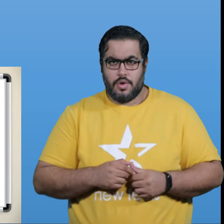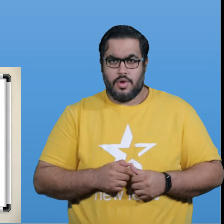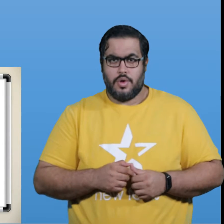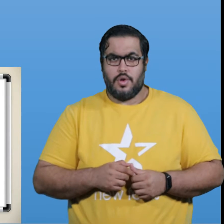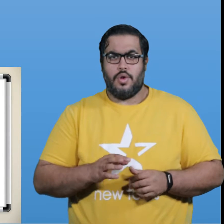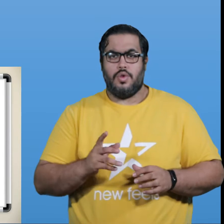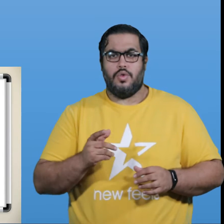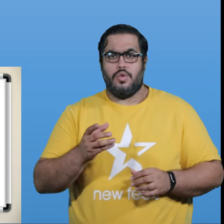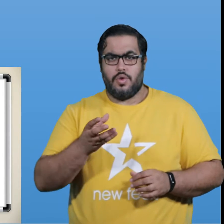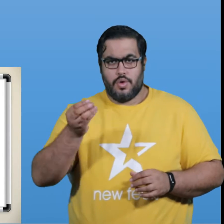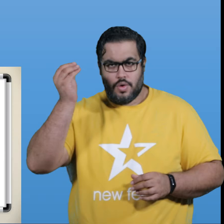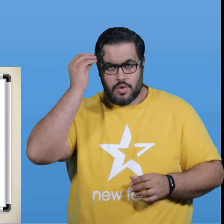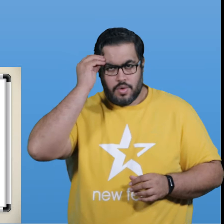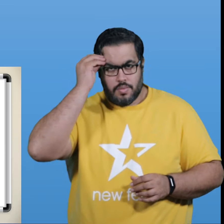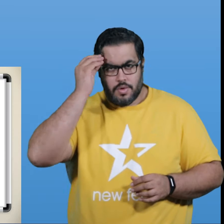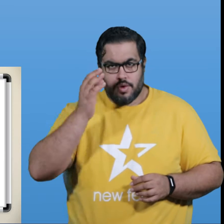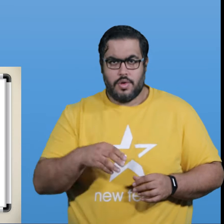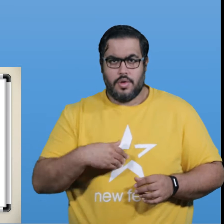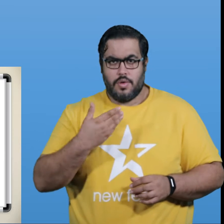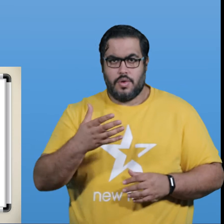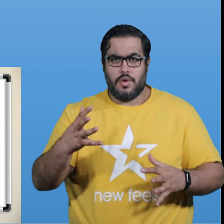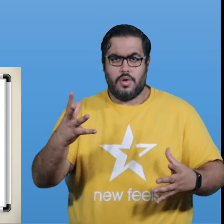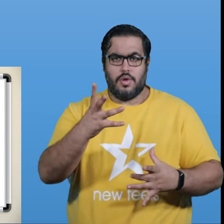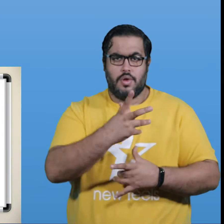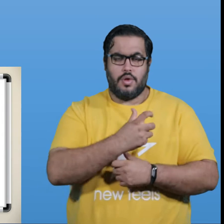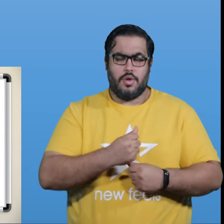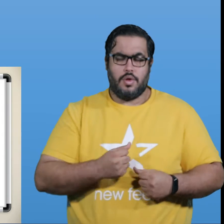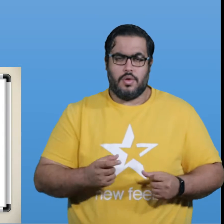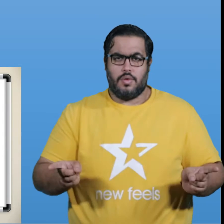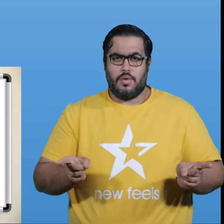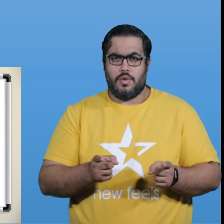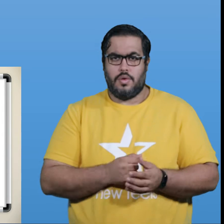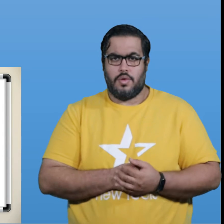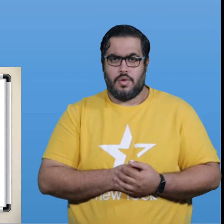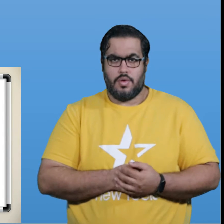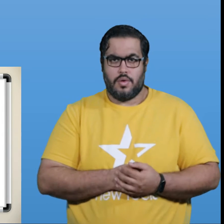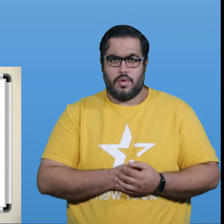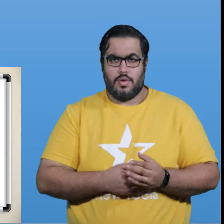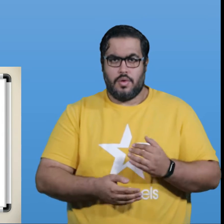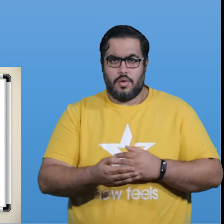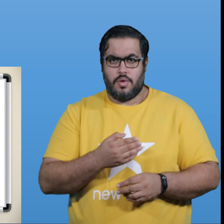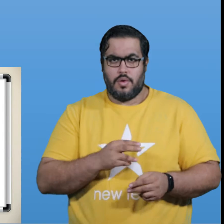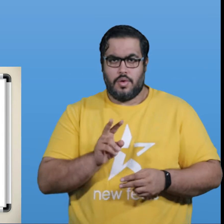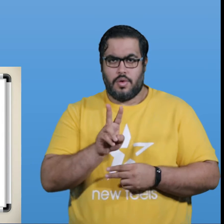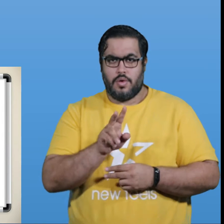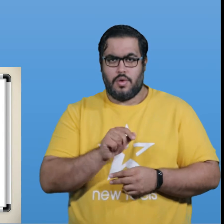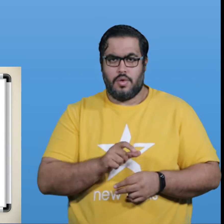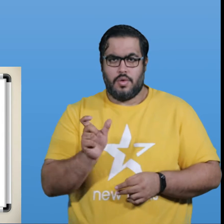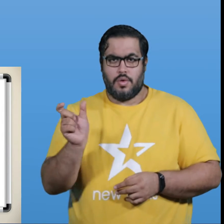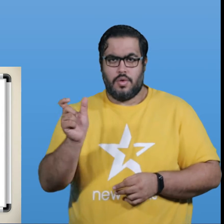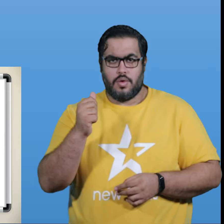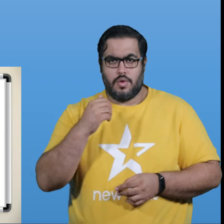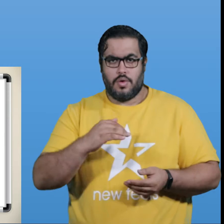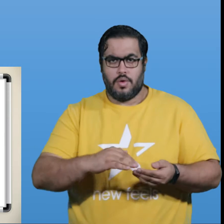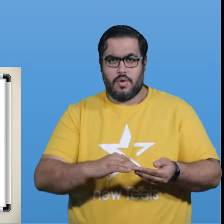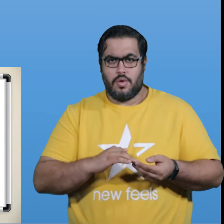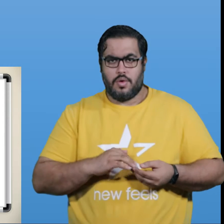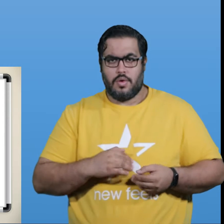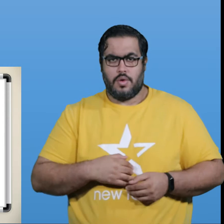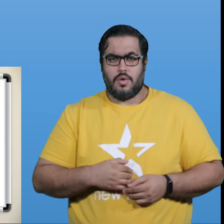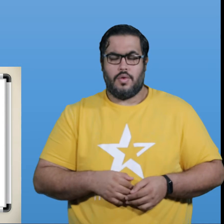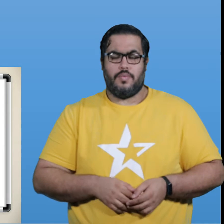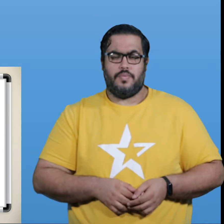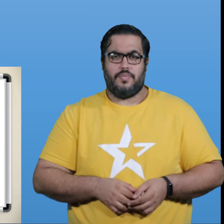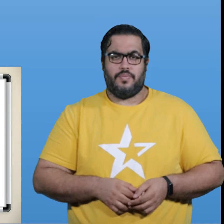reading comprehension and the summary making. So before we start, we want to take a look at the vocabulary items that would help us and guide